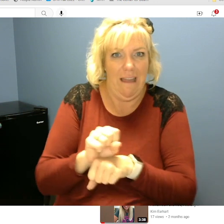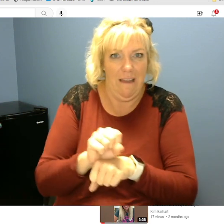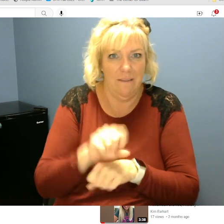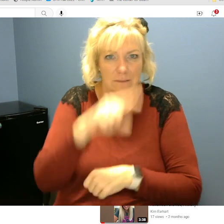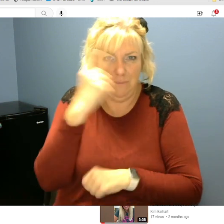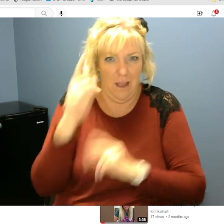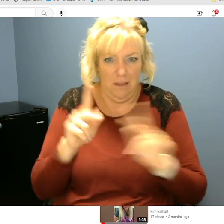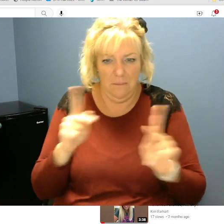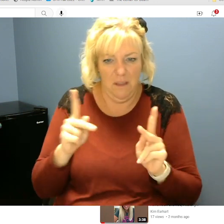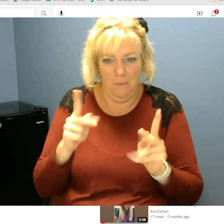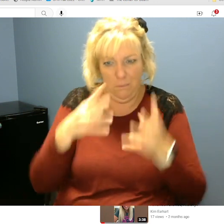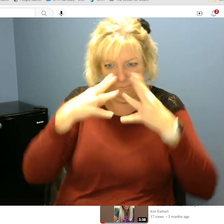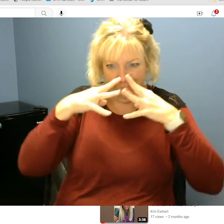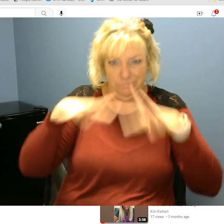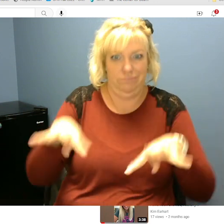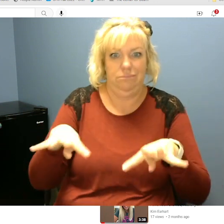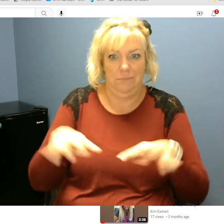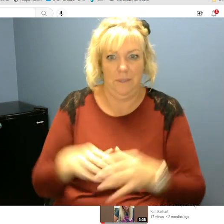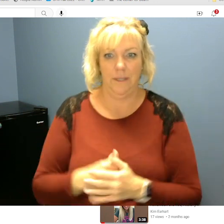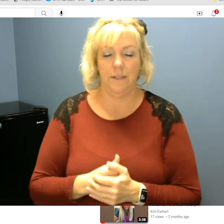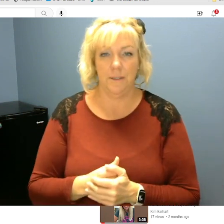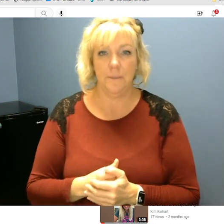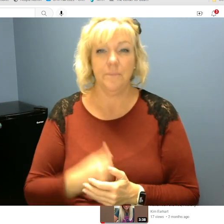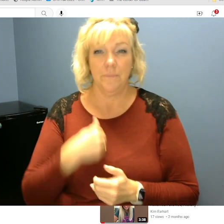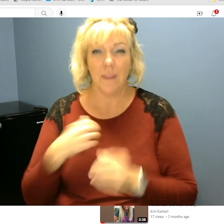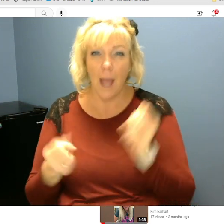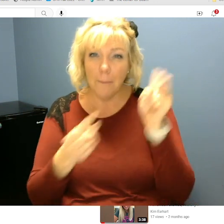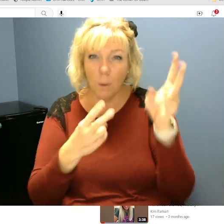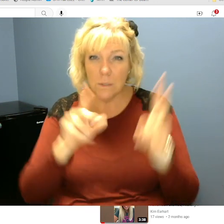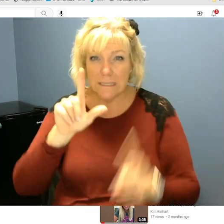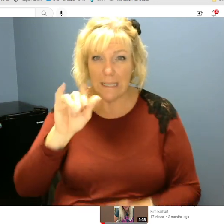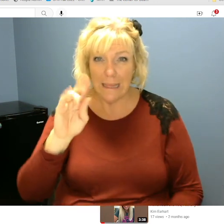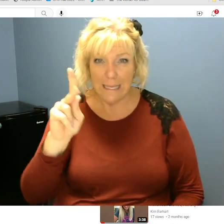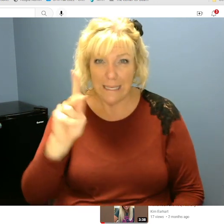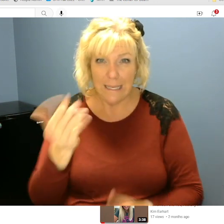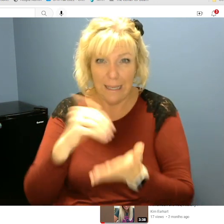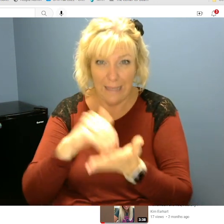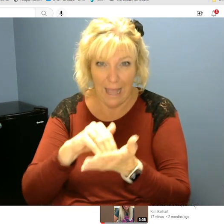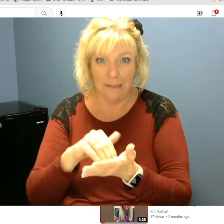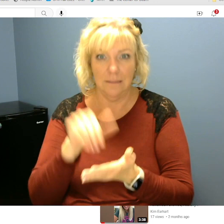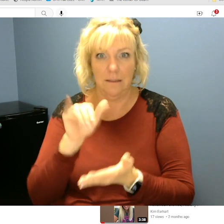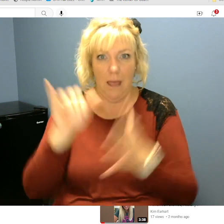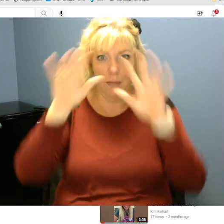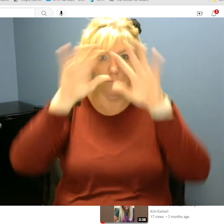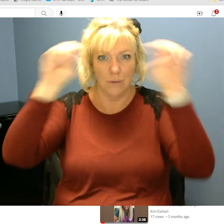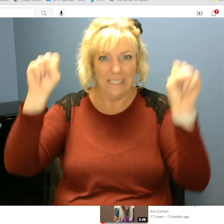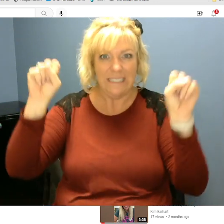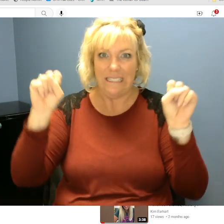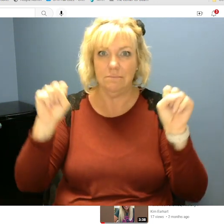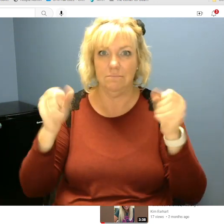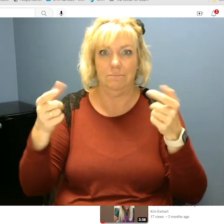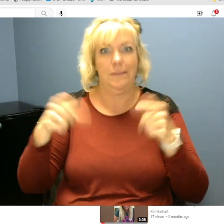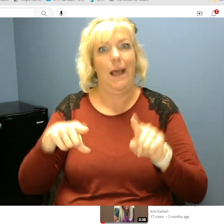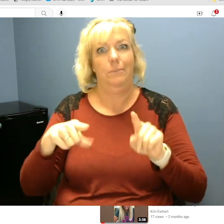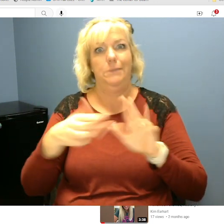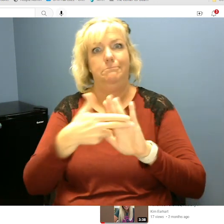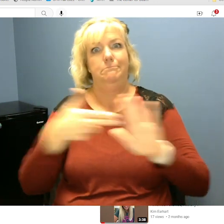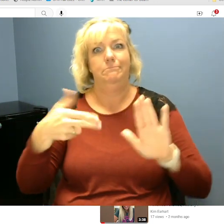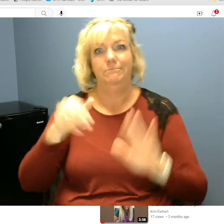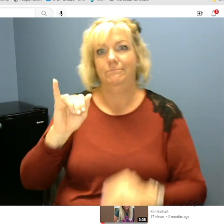we keep seeing happen, and this is on the link that I put on there about his impeachment, is Congress will